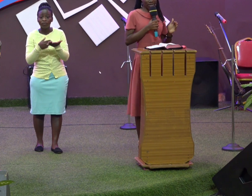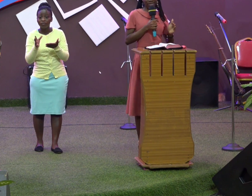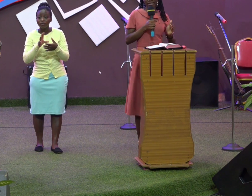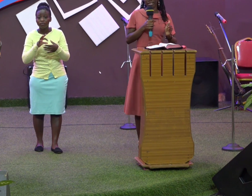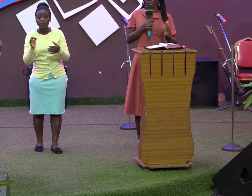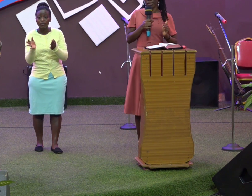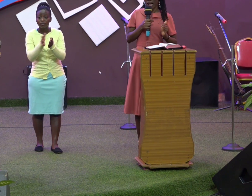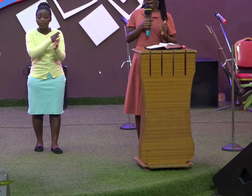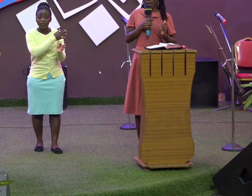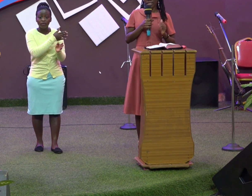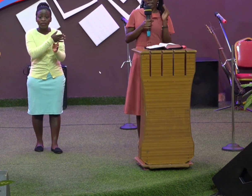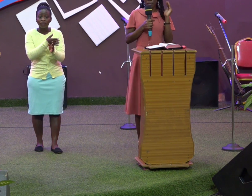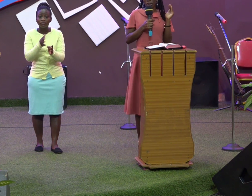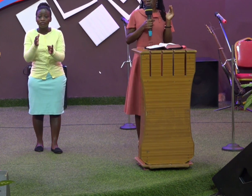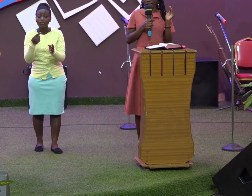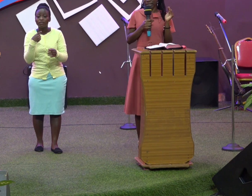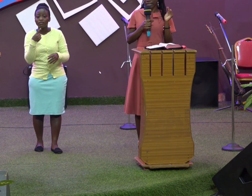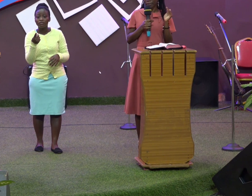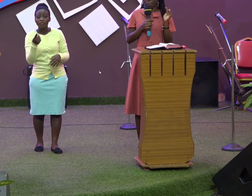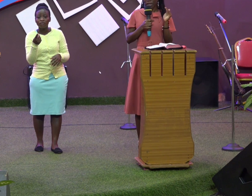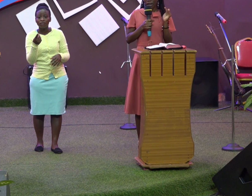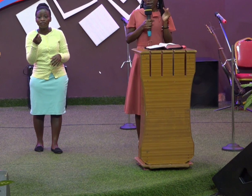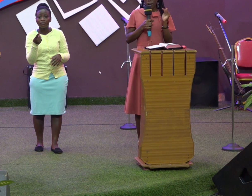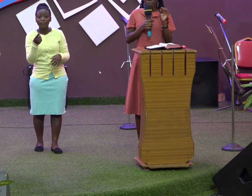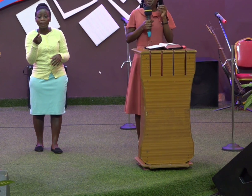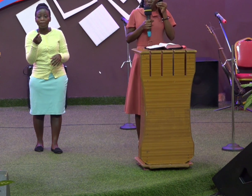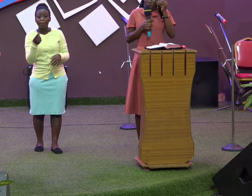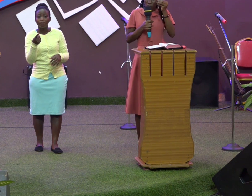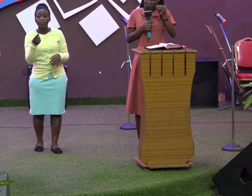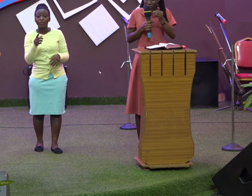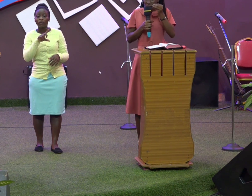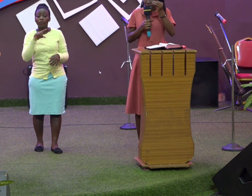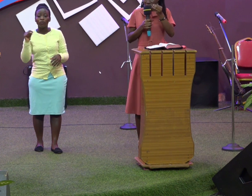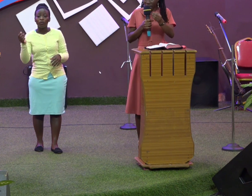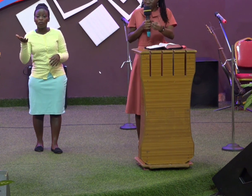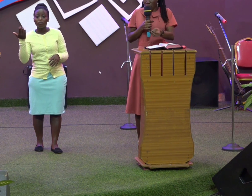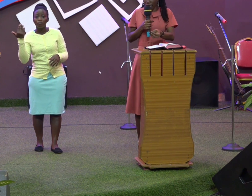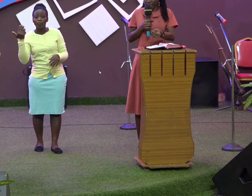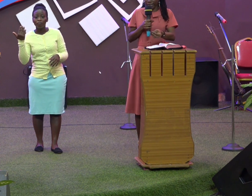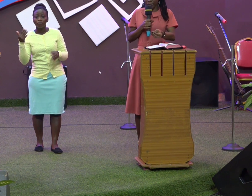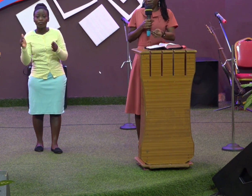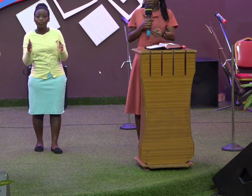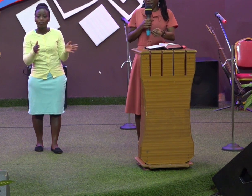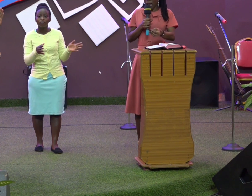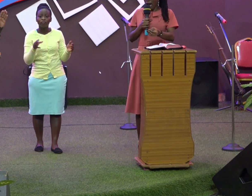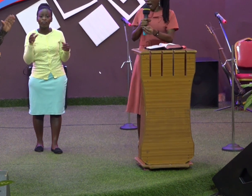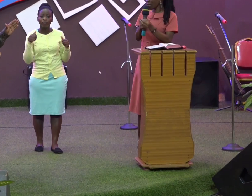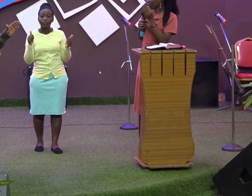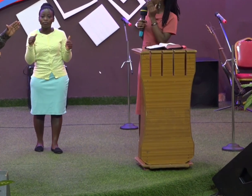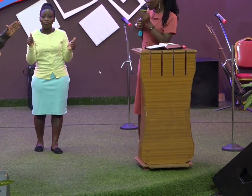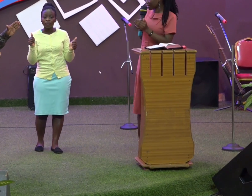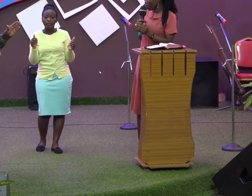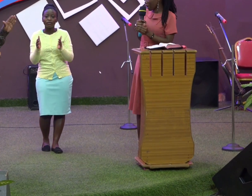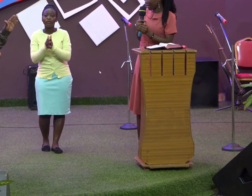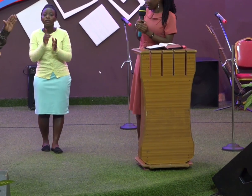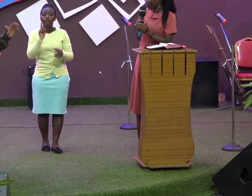it right, as if you don't want. But when you feel the voice of the Spirit and you